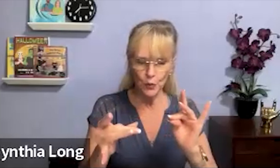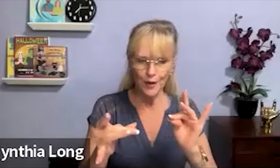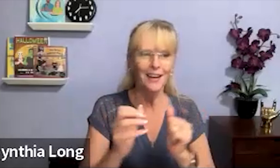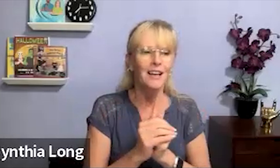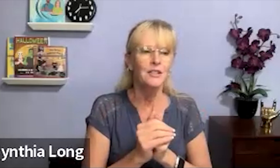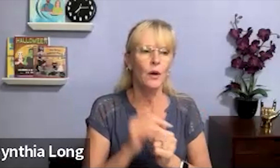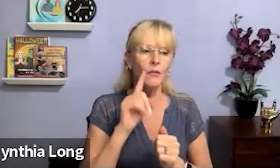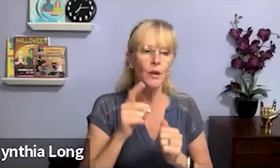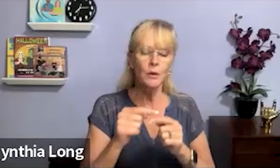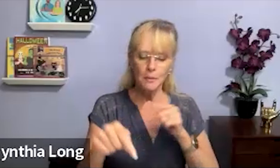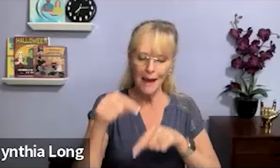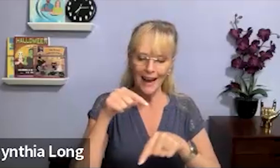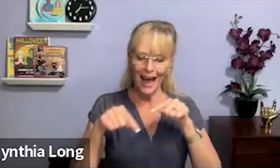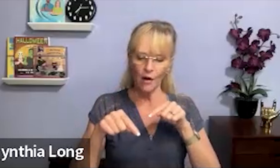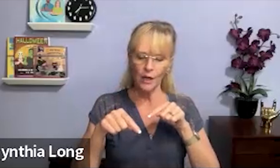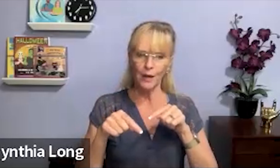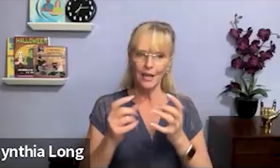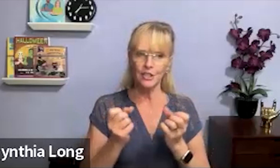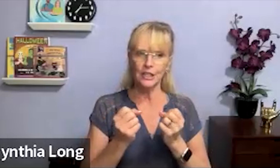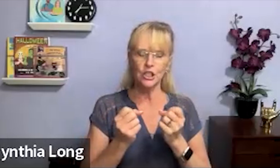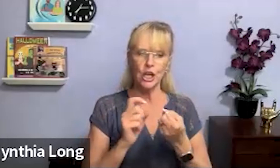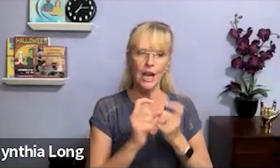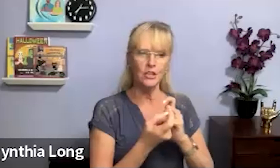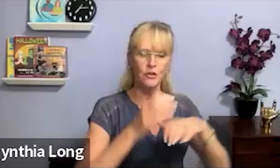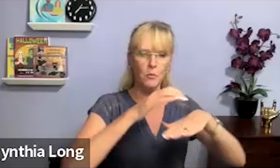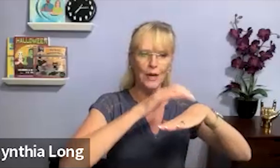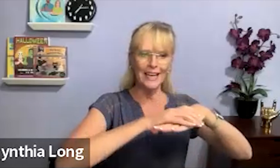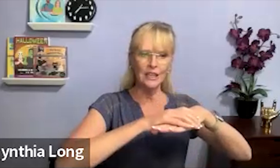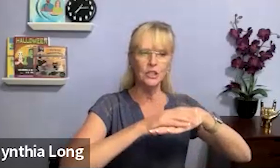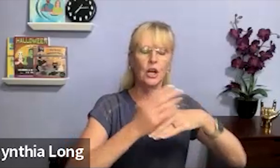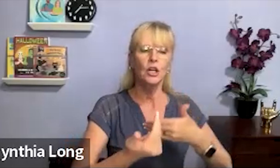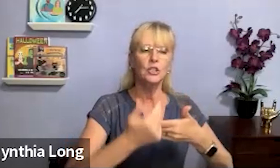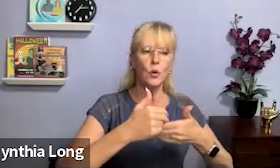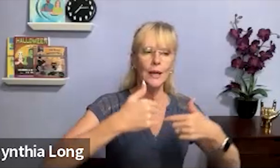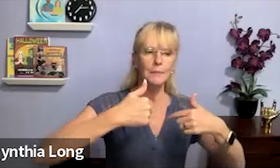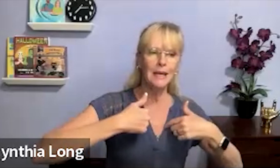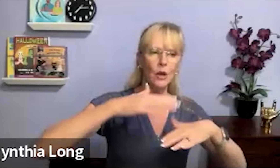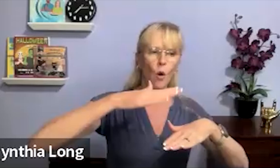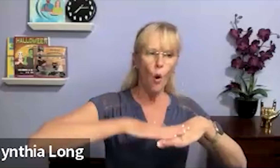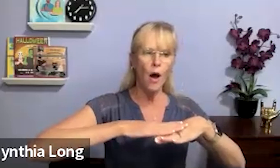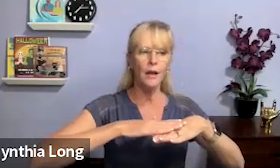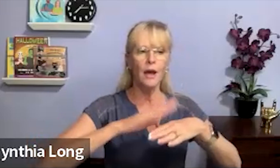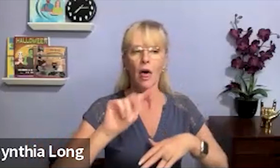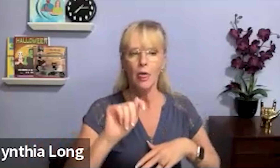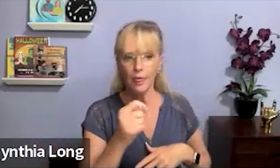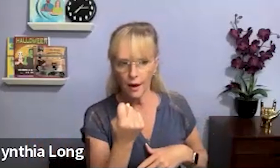story. So if we were to back out and we actually change from more English, join me on